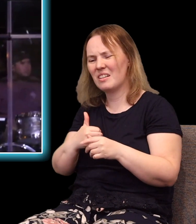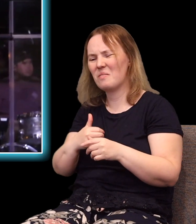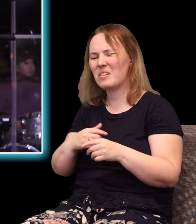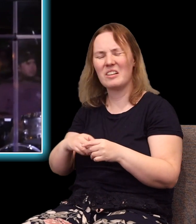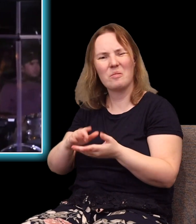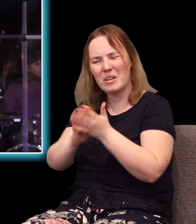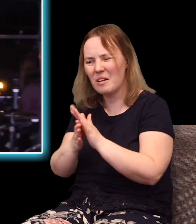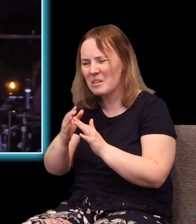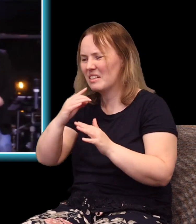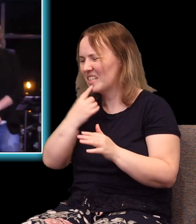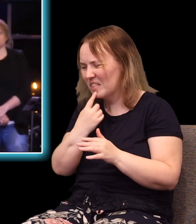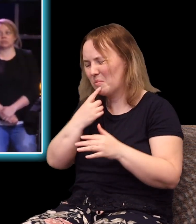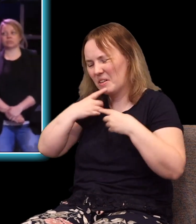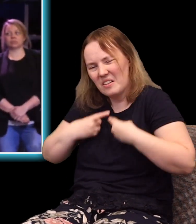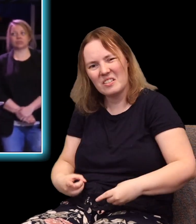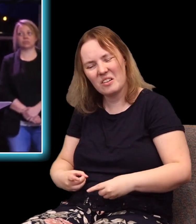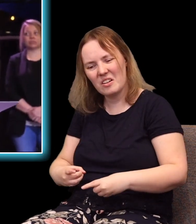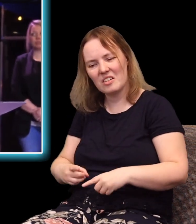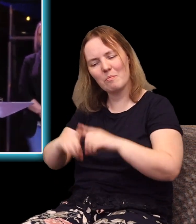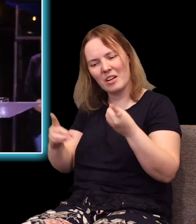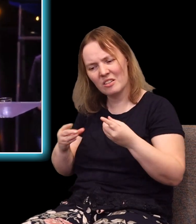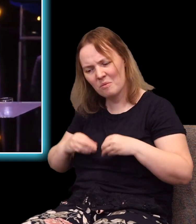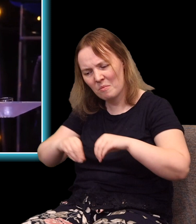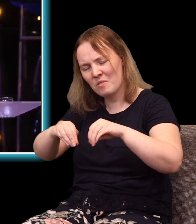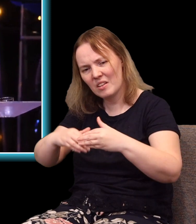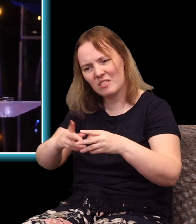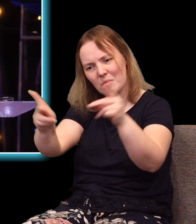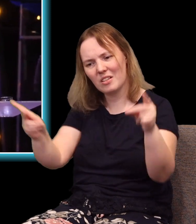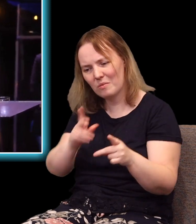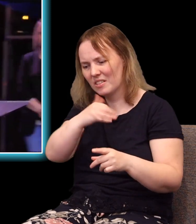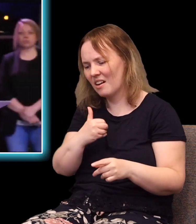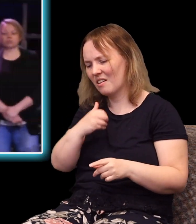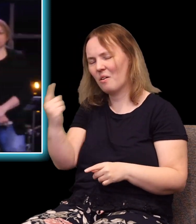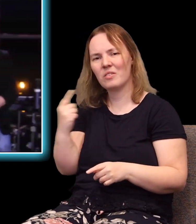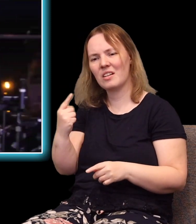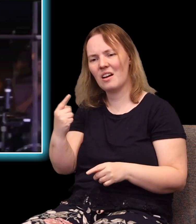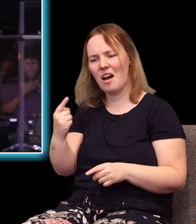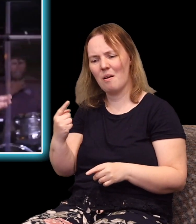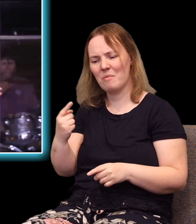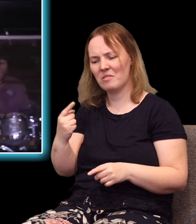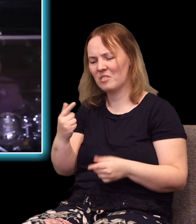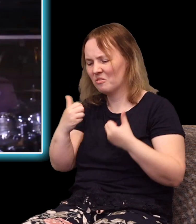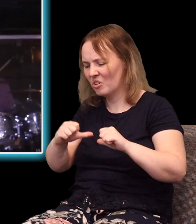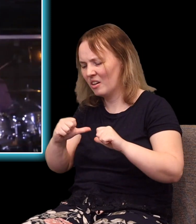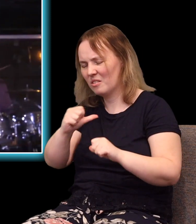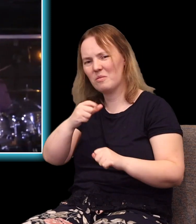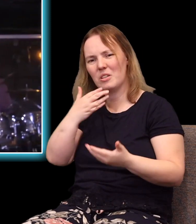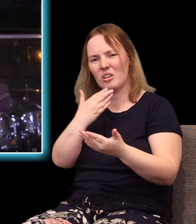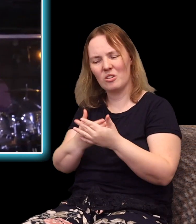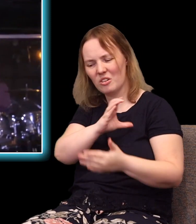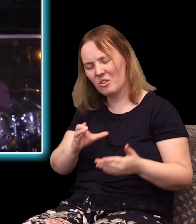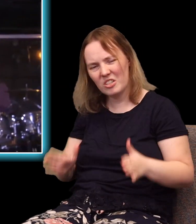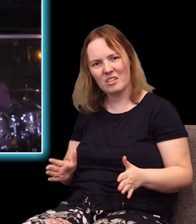sometimes or disappoint or get discouraged, but when you actually move into a place where it's not just about me trying to be a good Christian, live a Christian